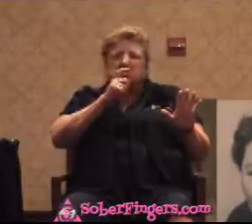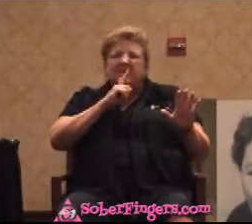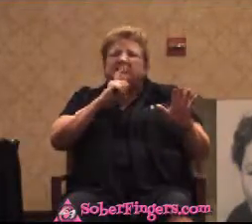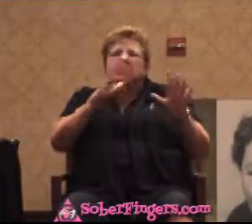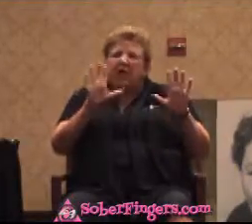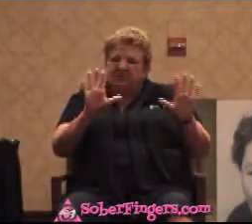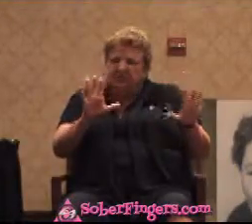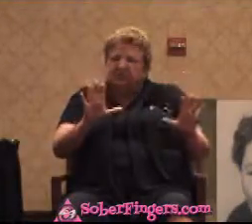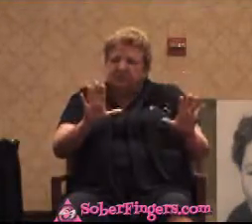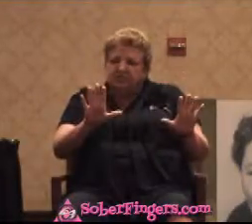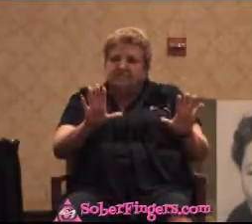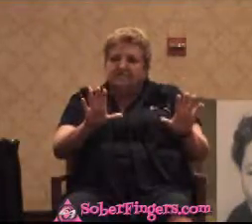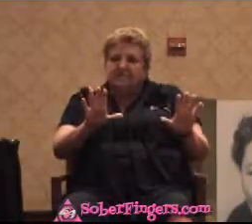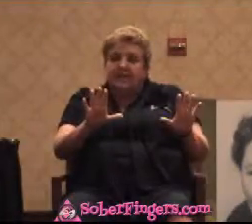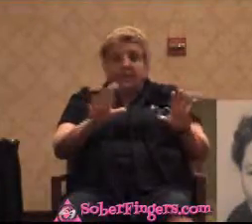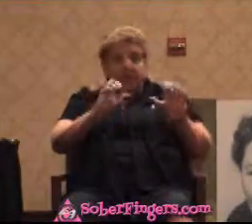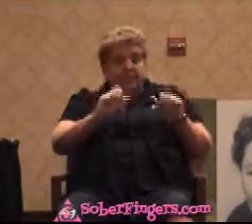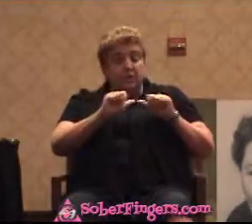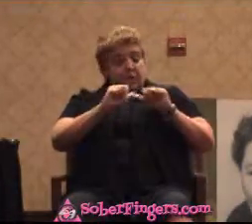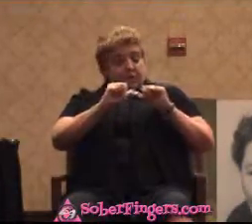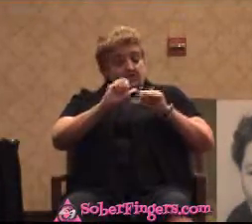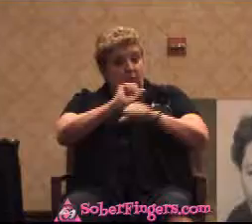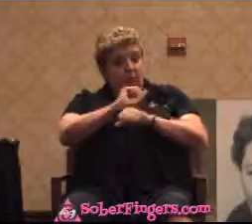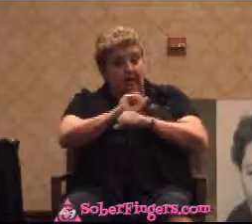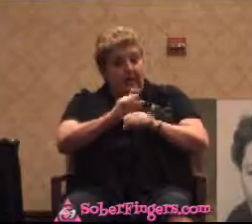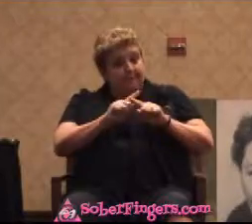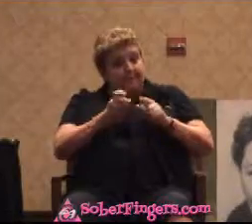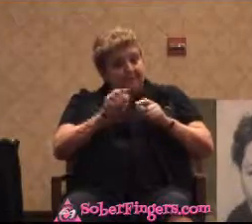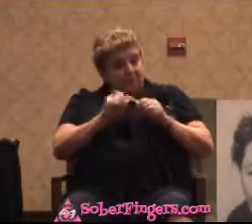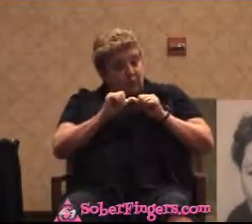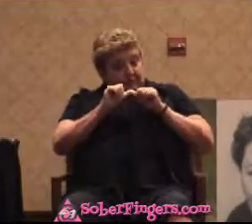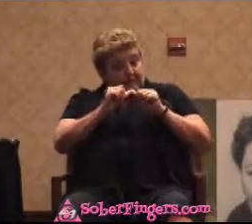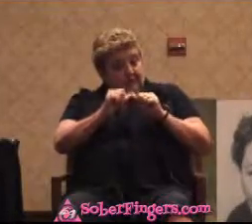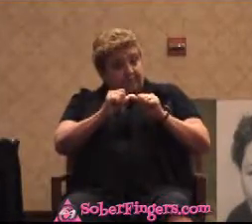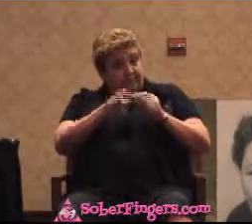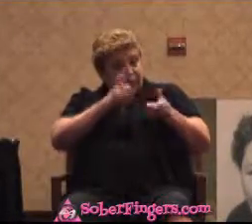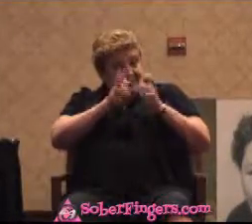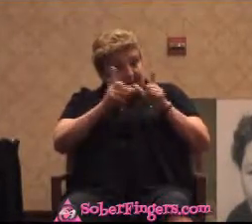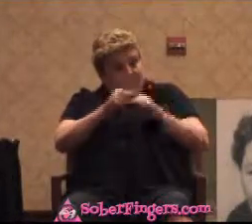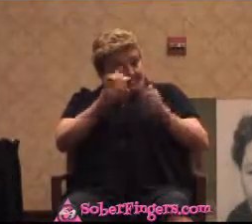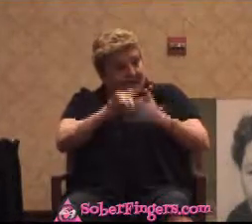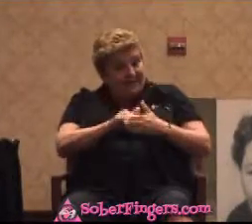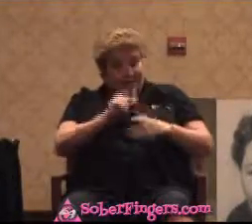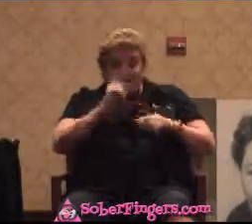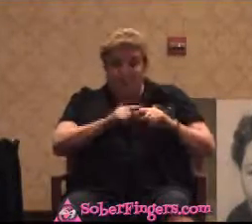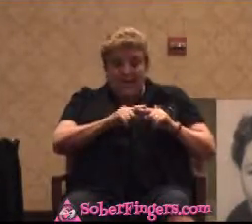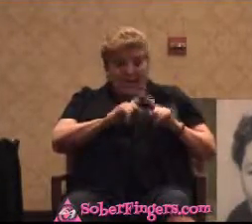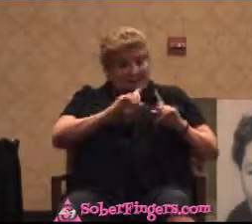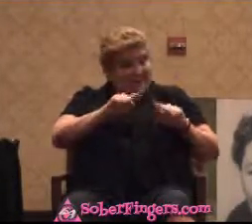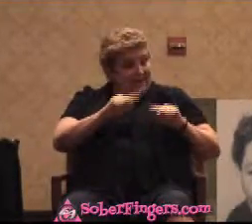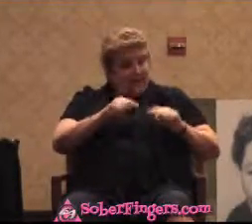drink. And you can keep on working, but if you keep drinking the way you drink, you can't keep coming in these casinos doing this